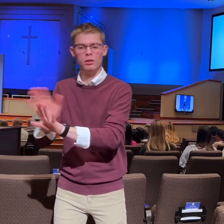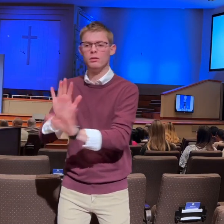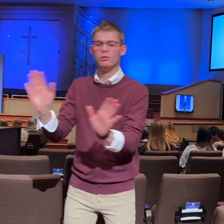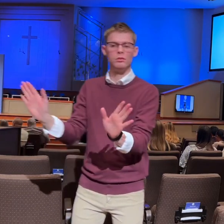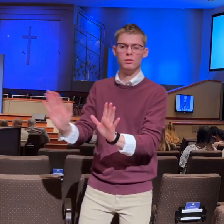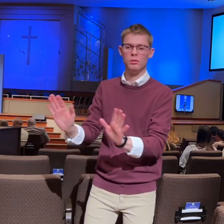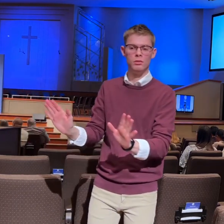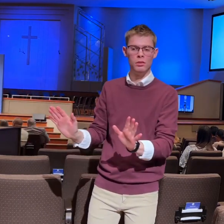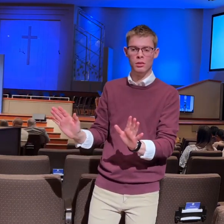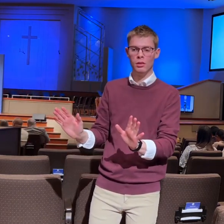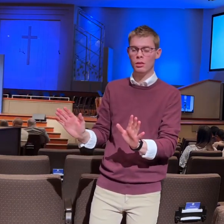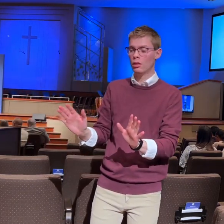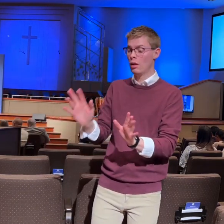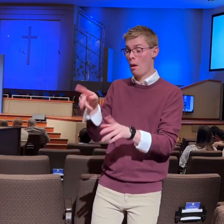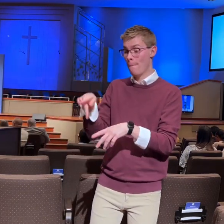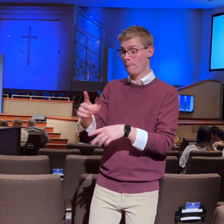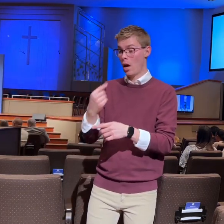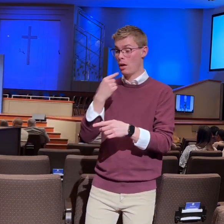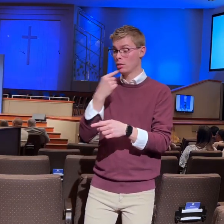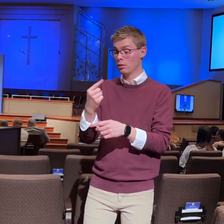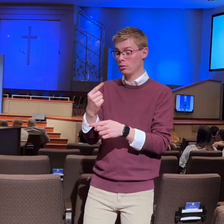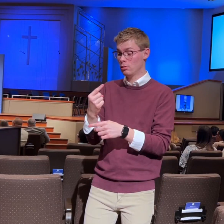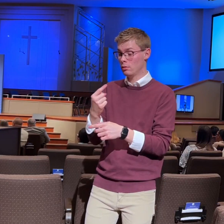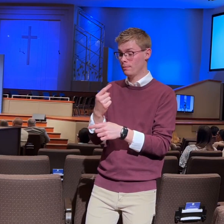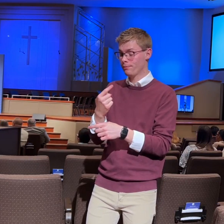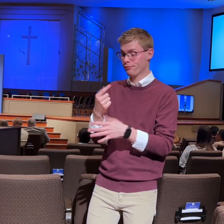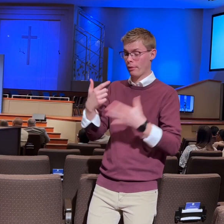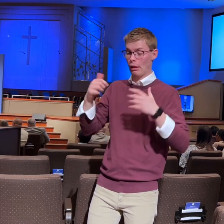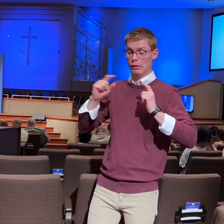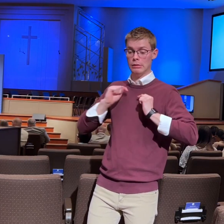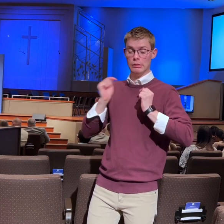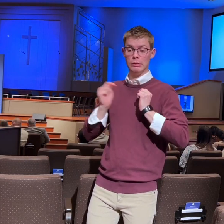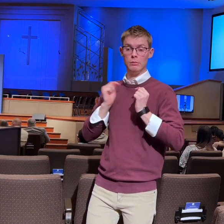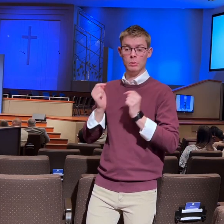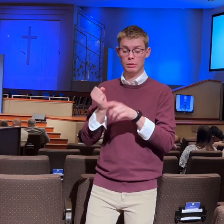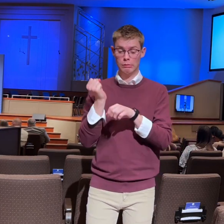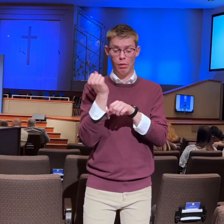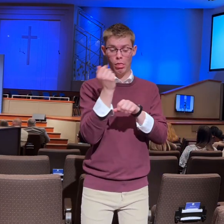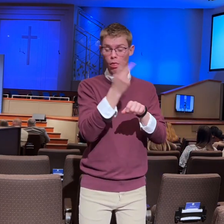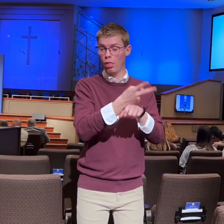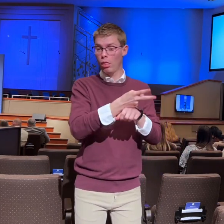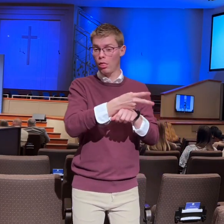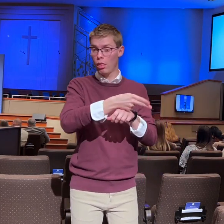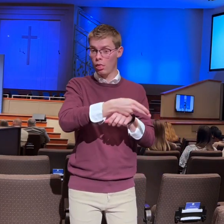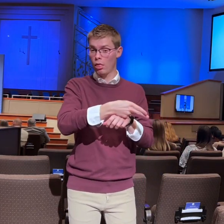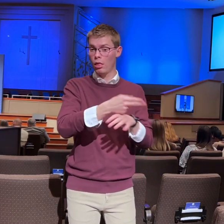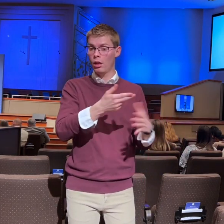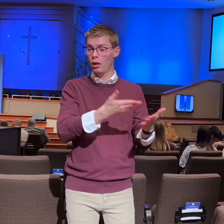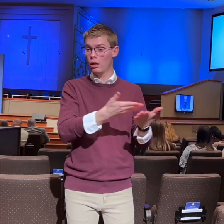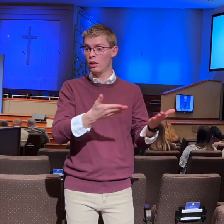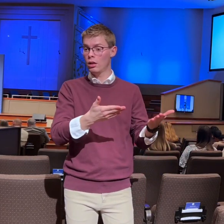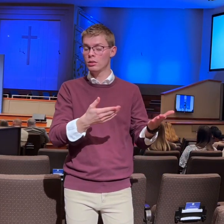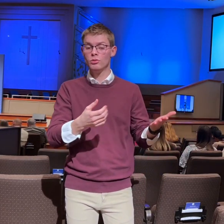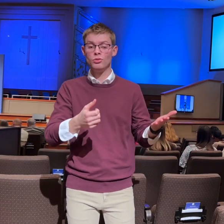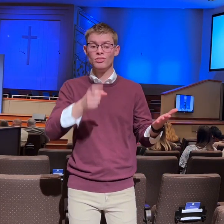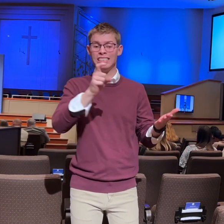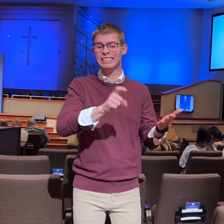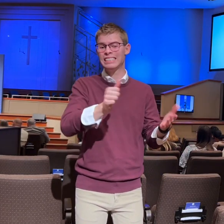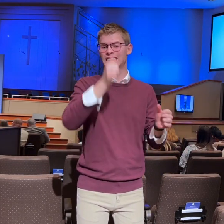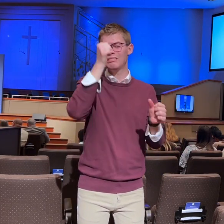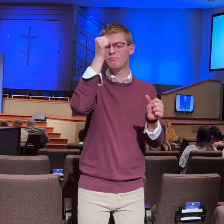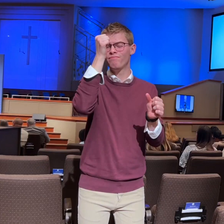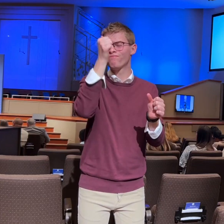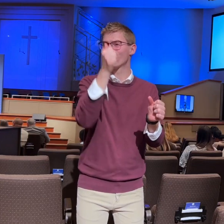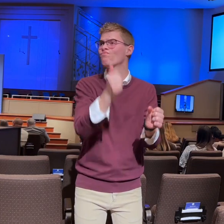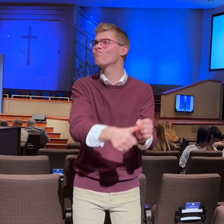That Paul told Timothy if you want to defeat apostasy, notice this in verse 6, you've got to put the brethren in remembrance of these